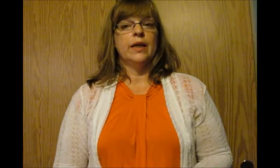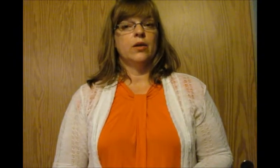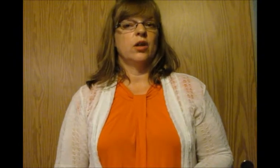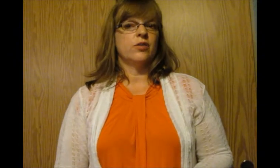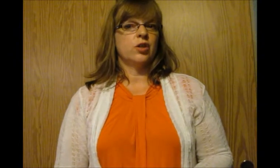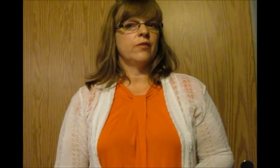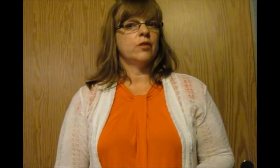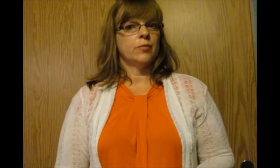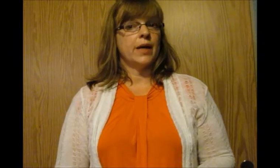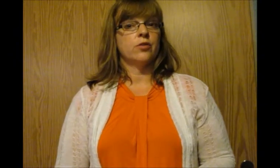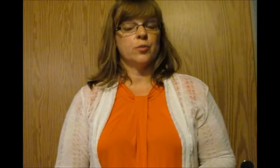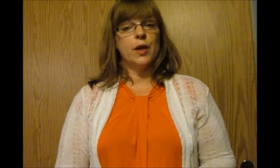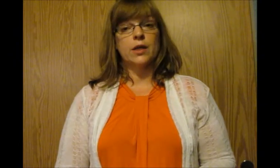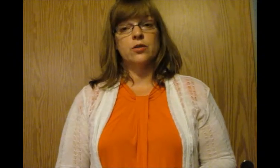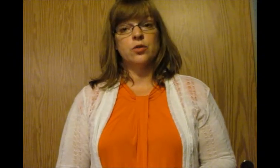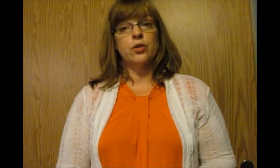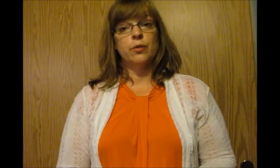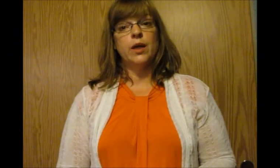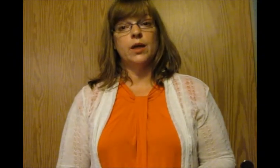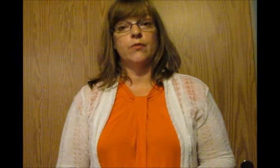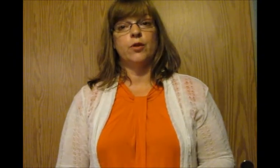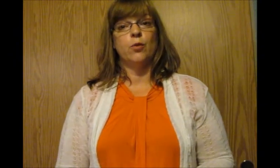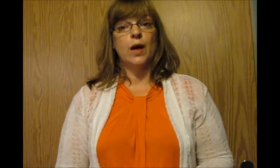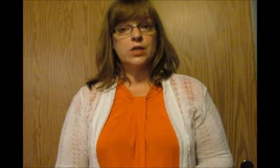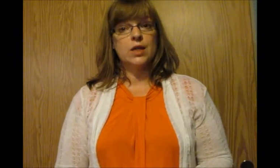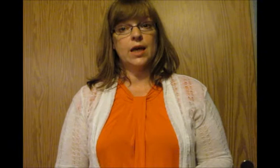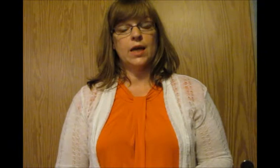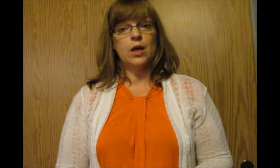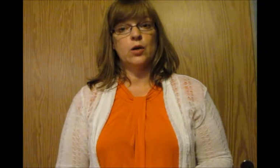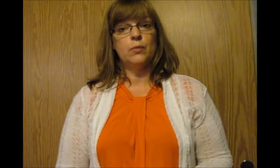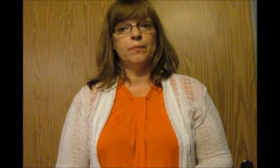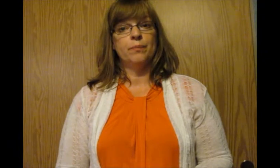It'll also give you some extra practice through the week if you watch it again at home.